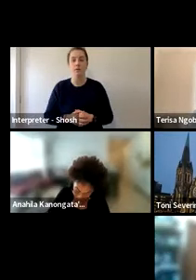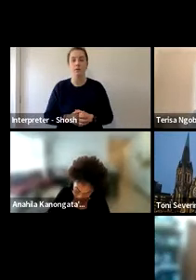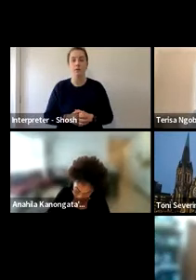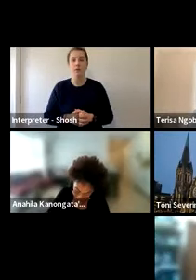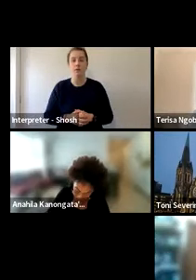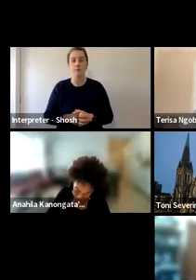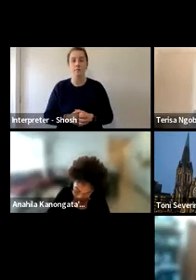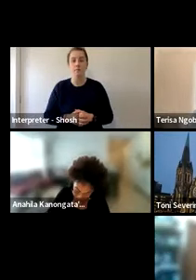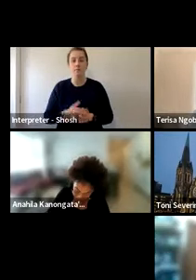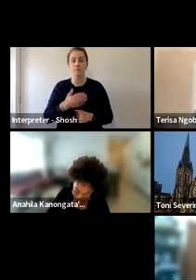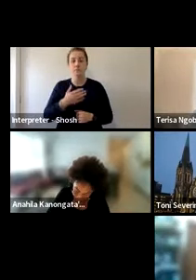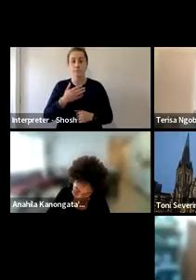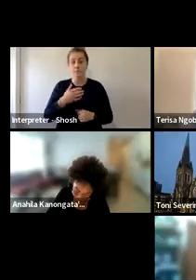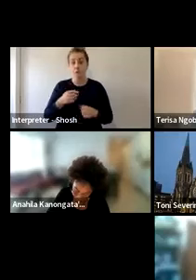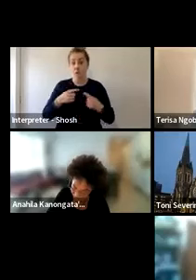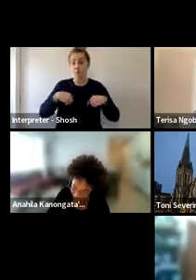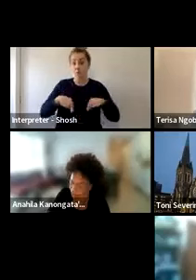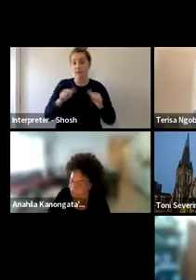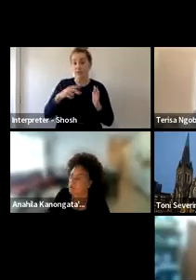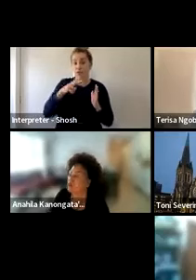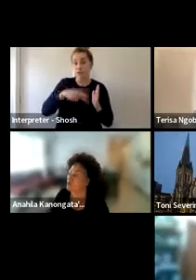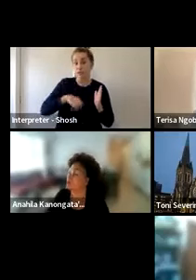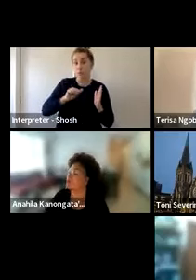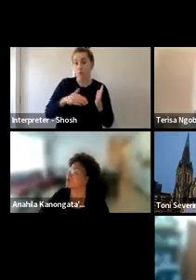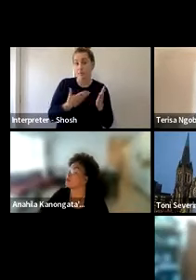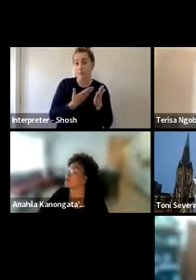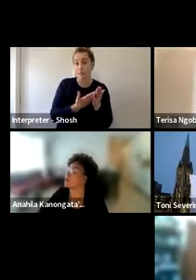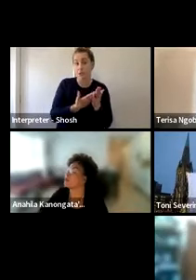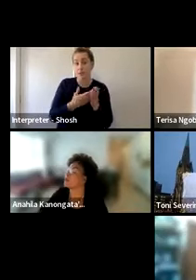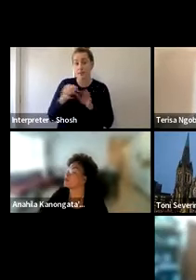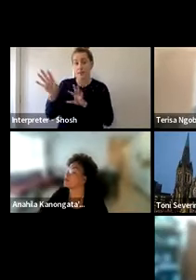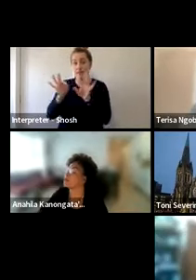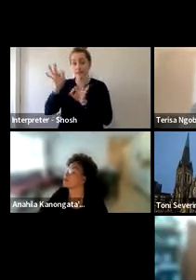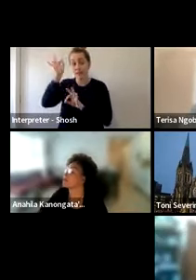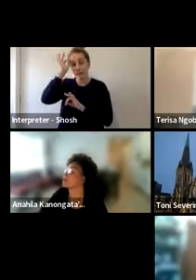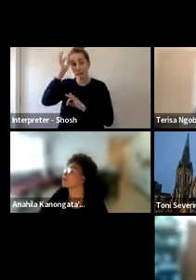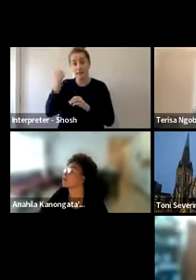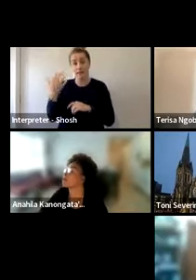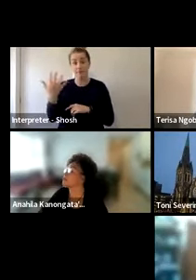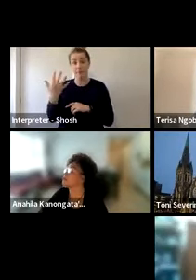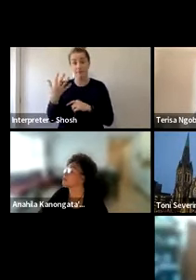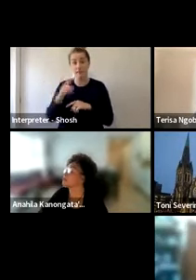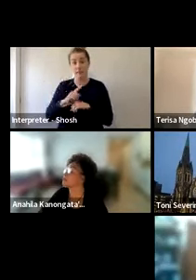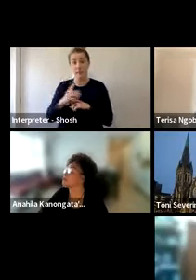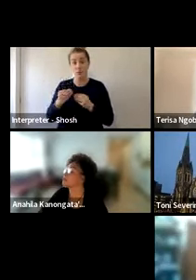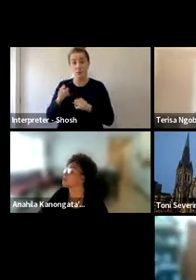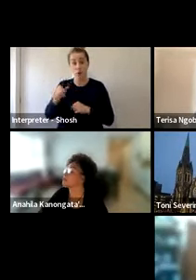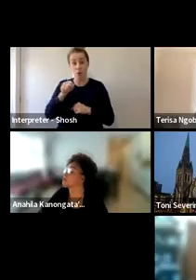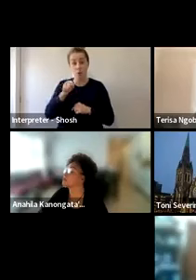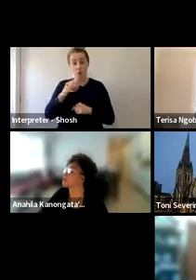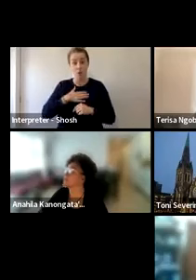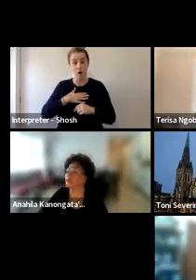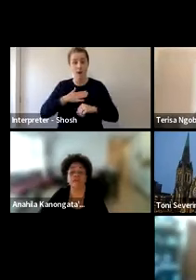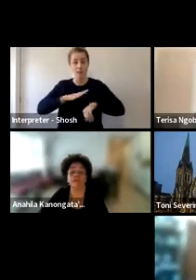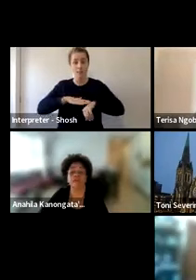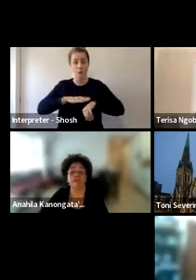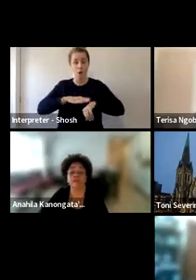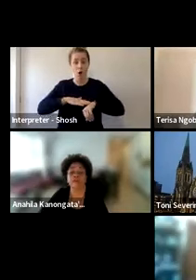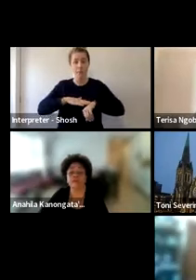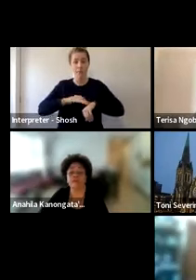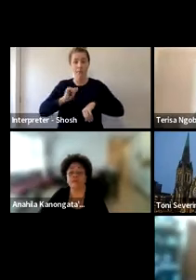please take your submission as being read. The select committee has 15 minutes with you. If you'd like some time for questions, please leave